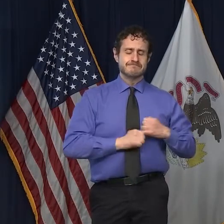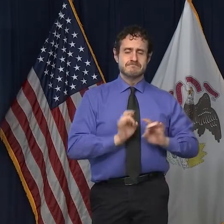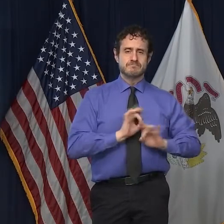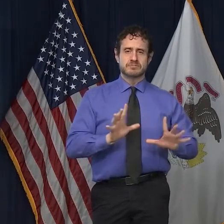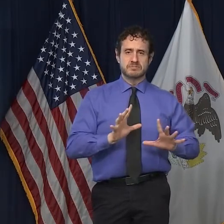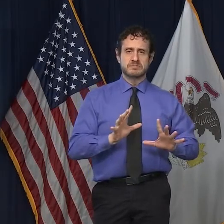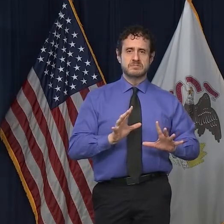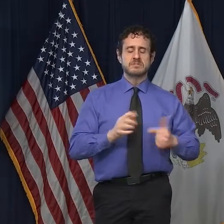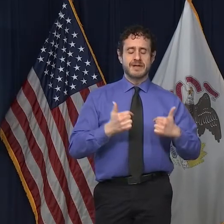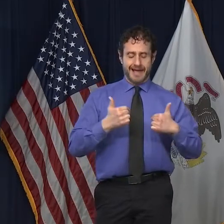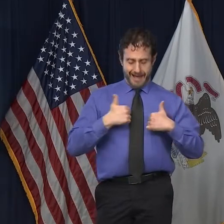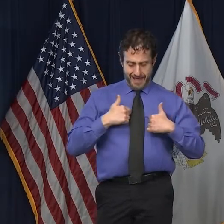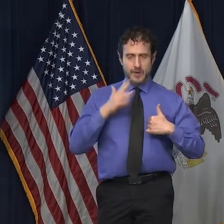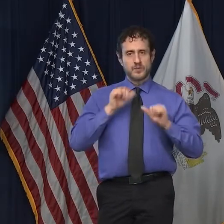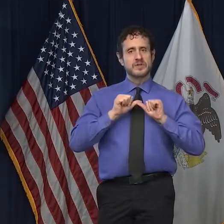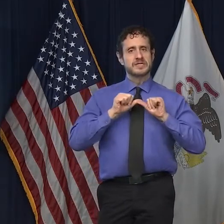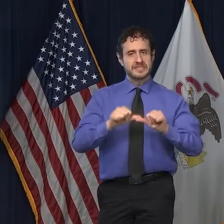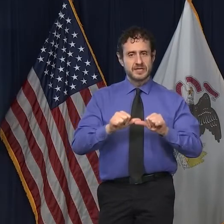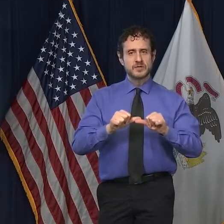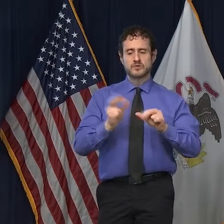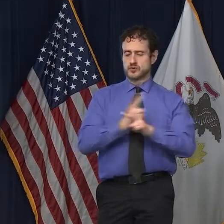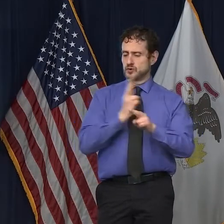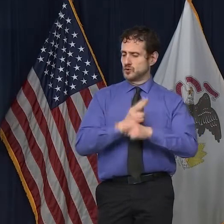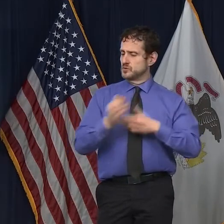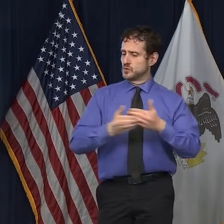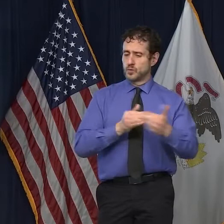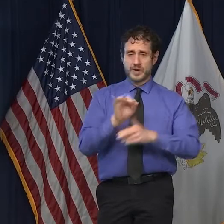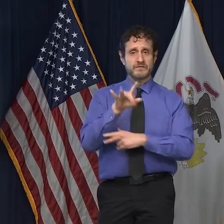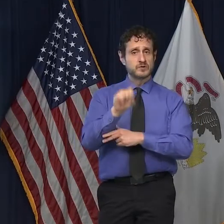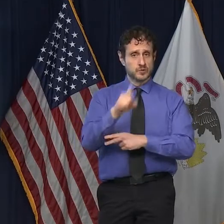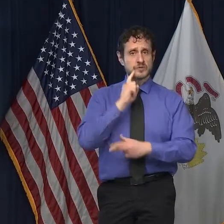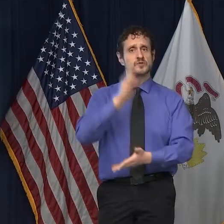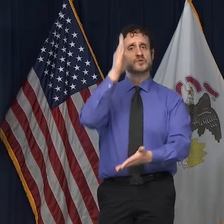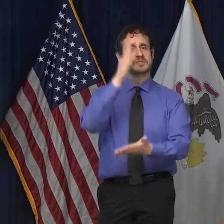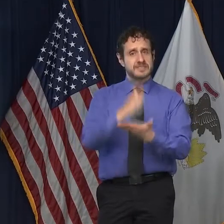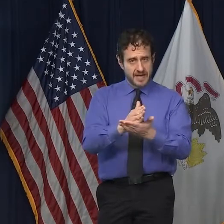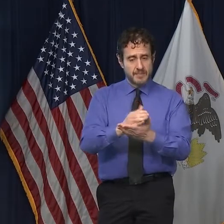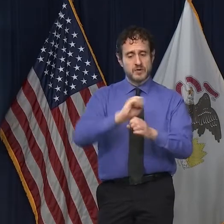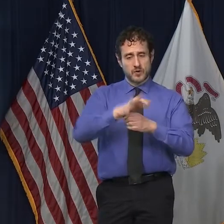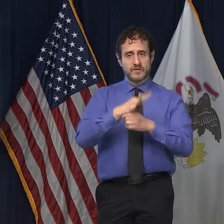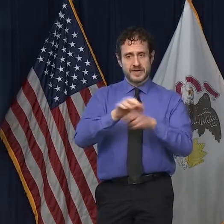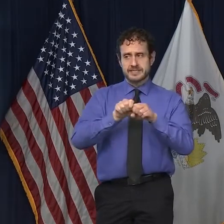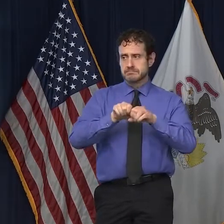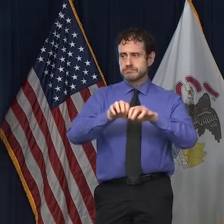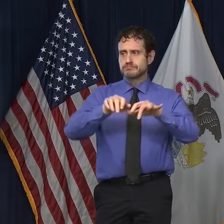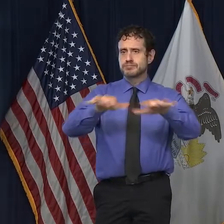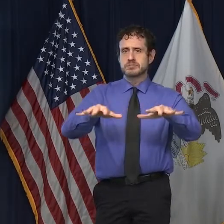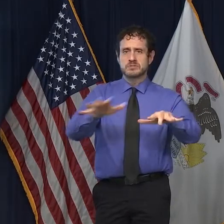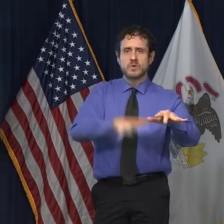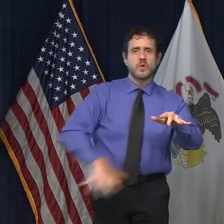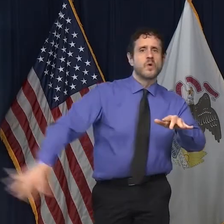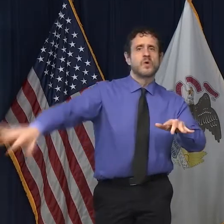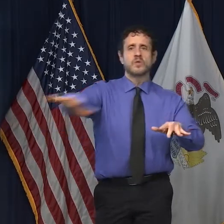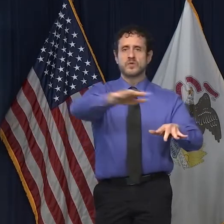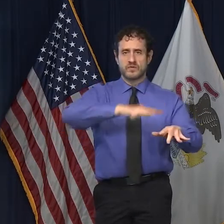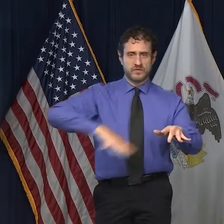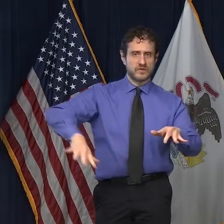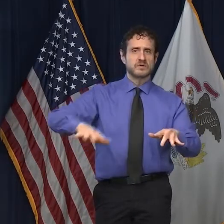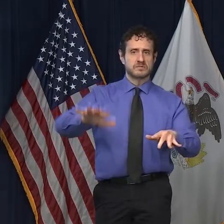to use every resource at my disposal to stop the community spread that makes this virus so